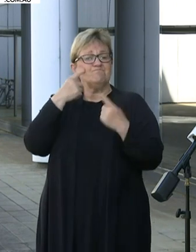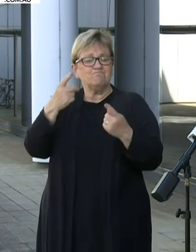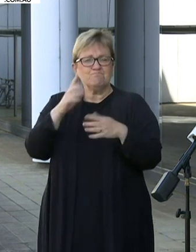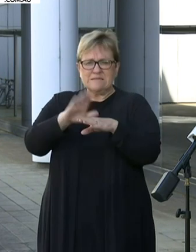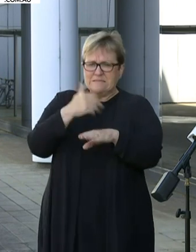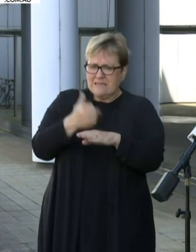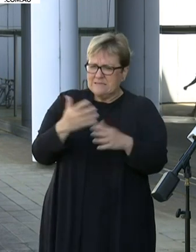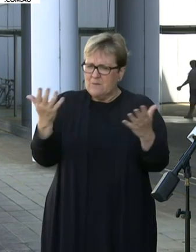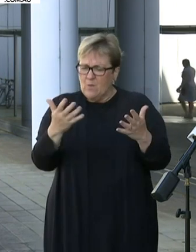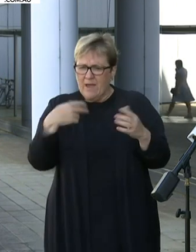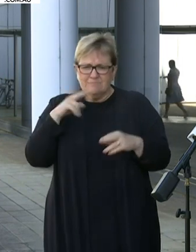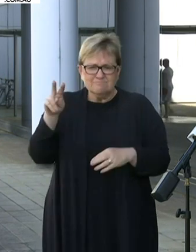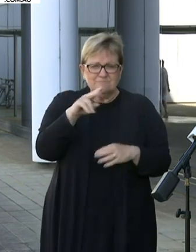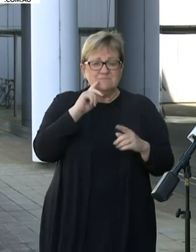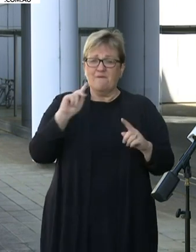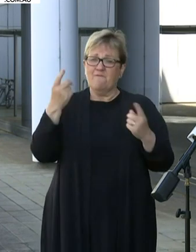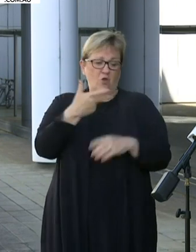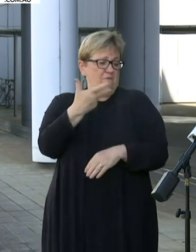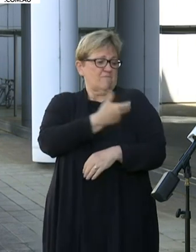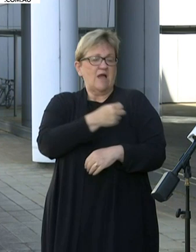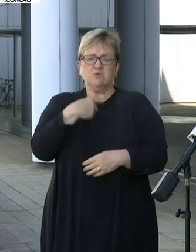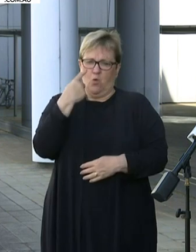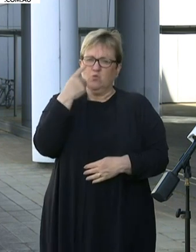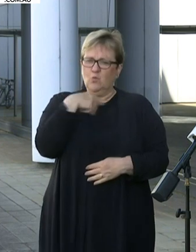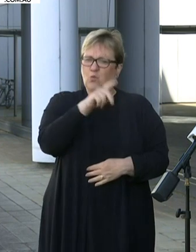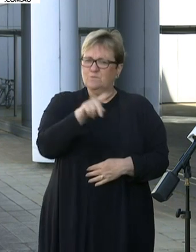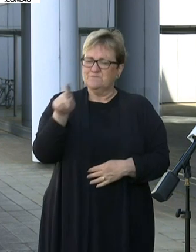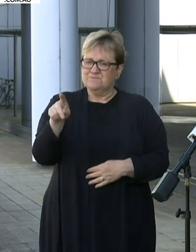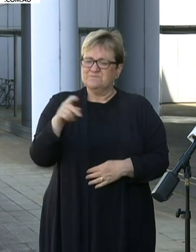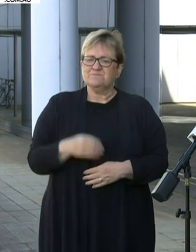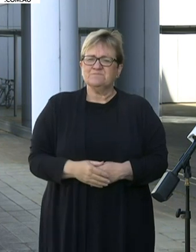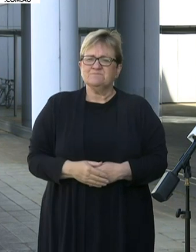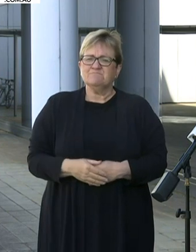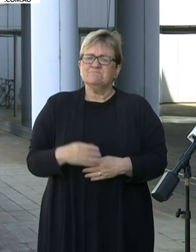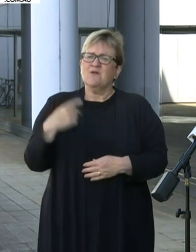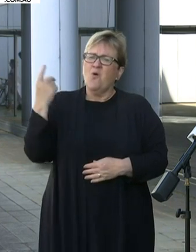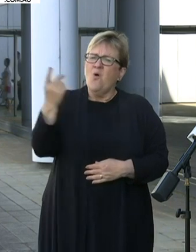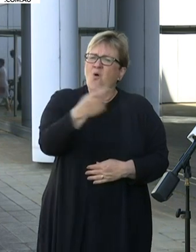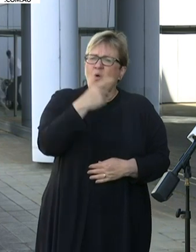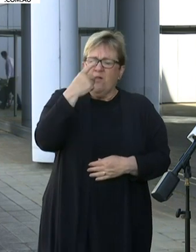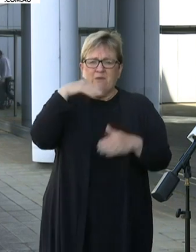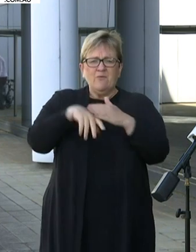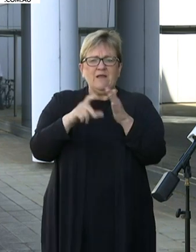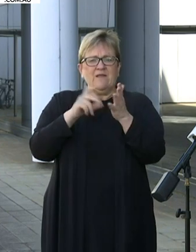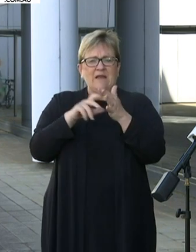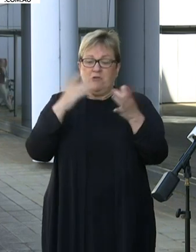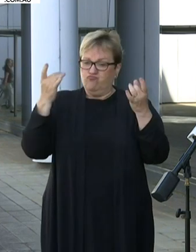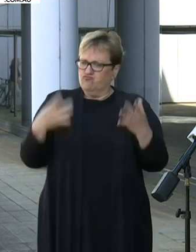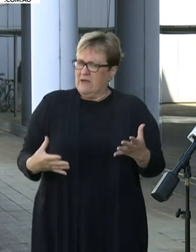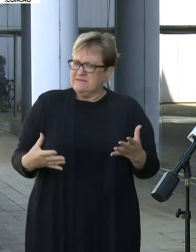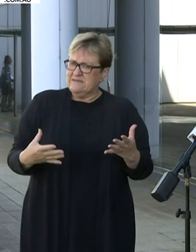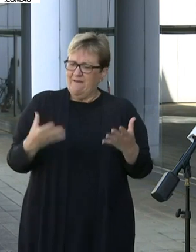up and to see the first 2 vaccinations. And all of those who are in the clinic are ready to